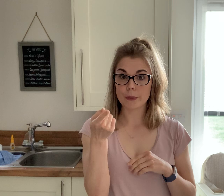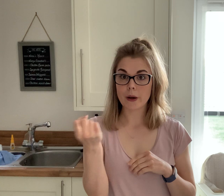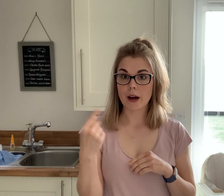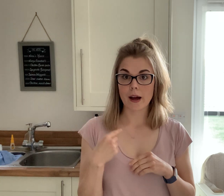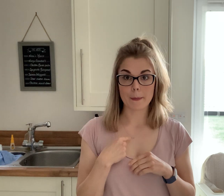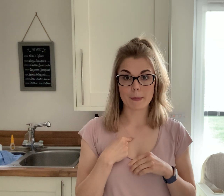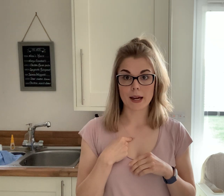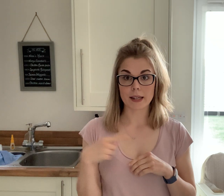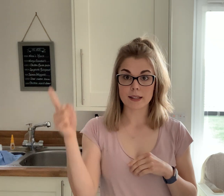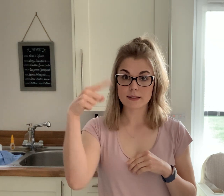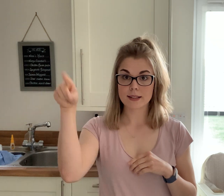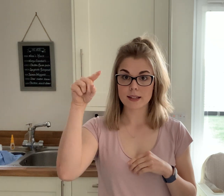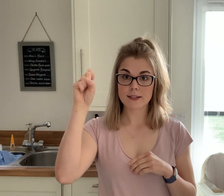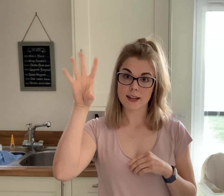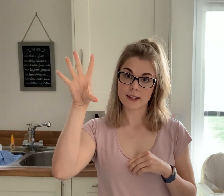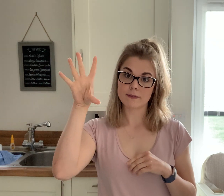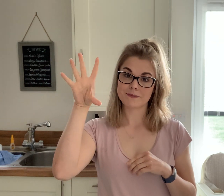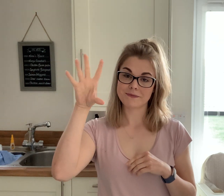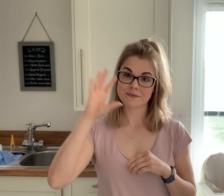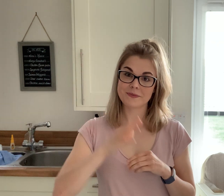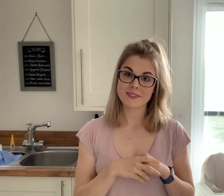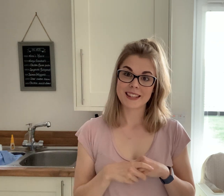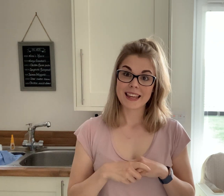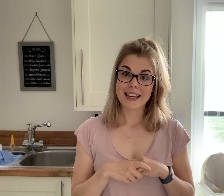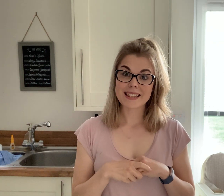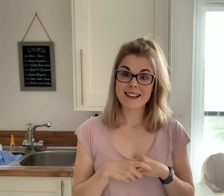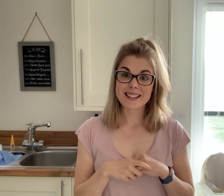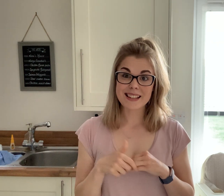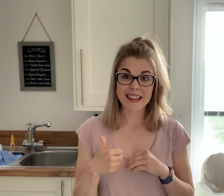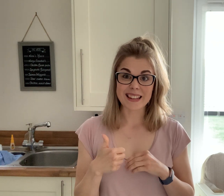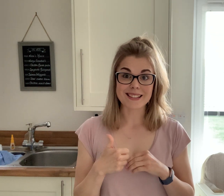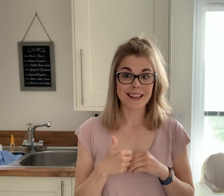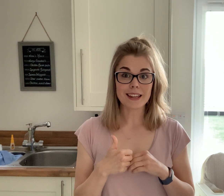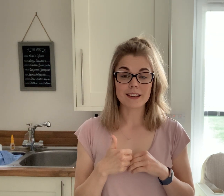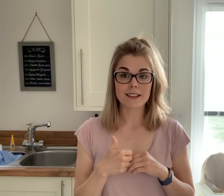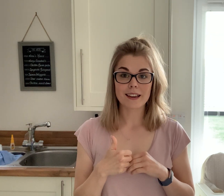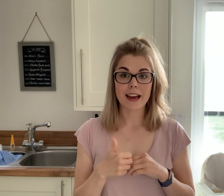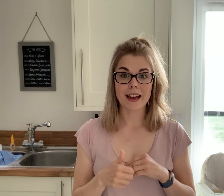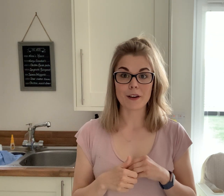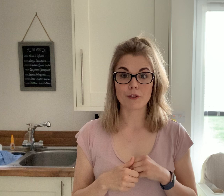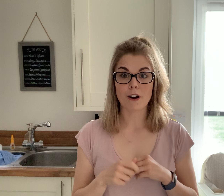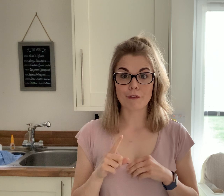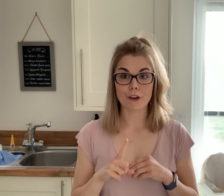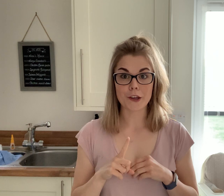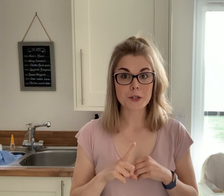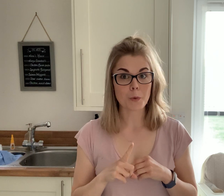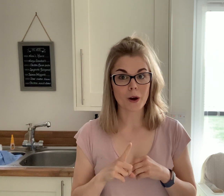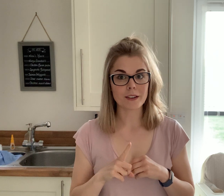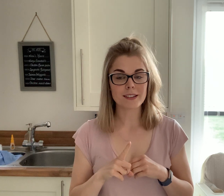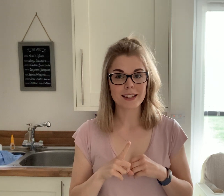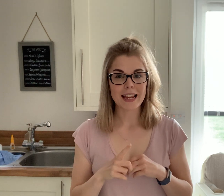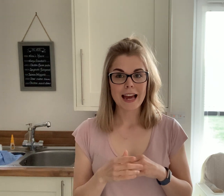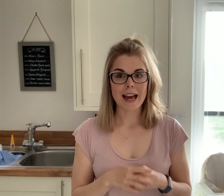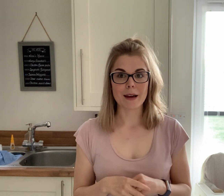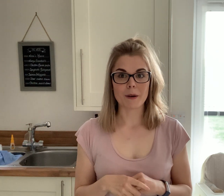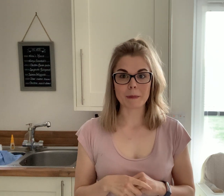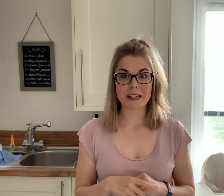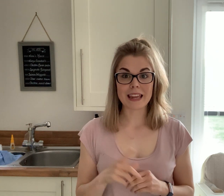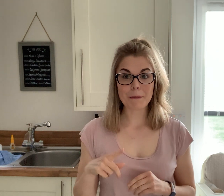Are My Sunshine. It's nice and easy for our first one I'm going to keep